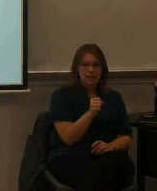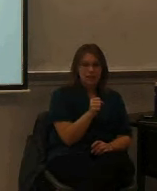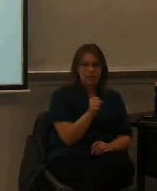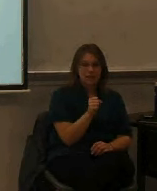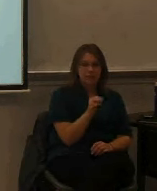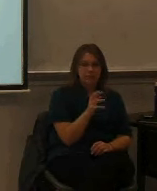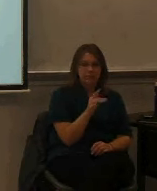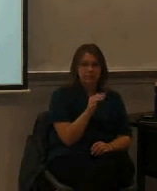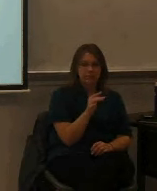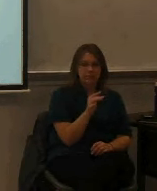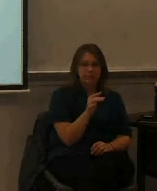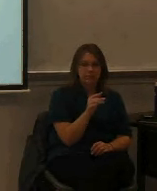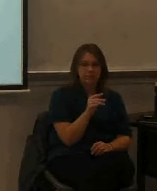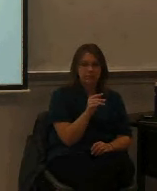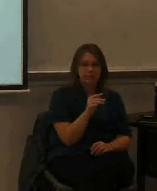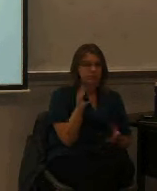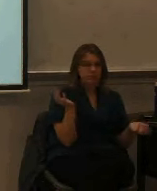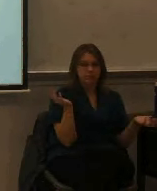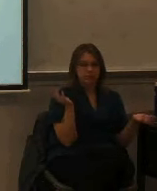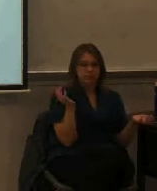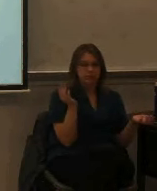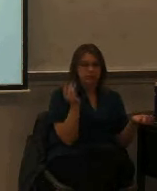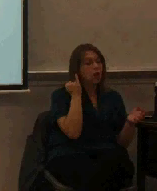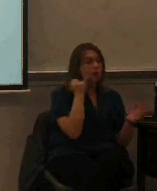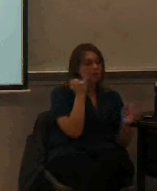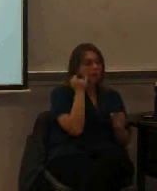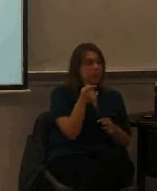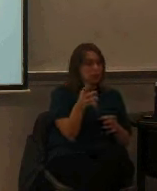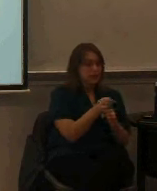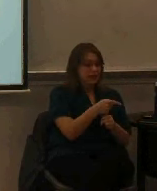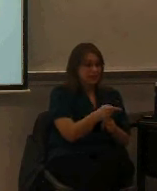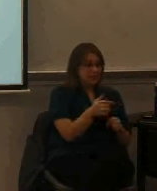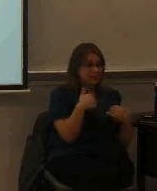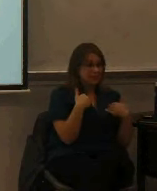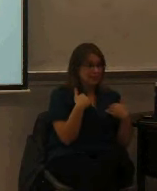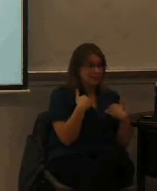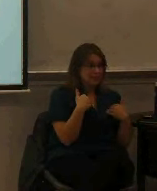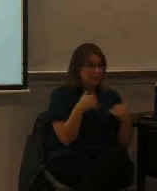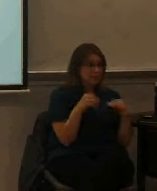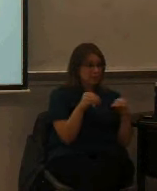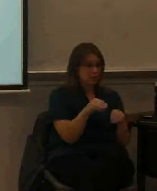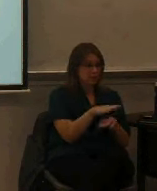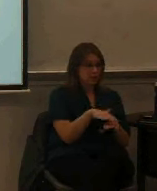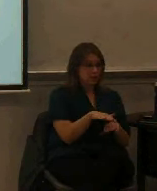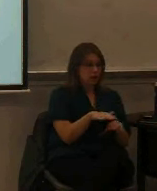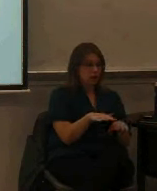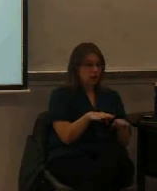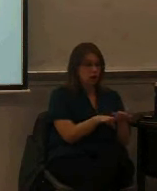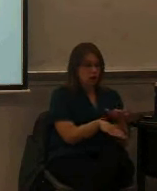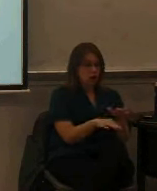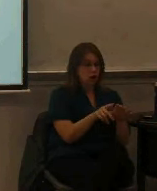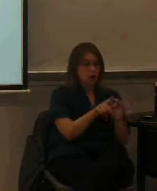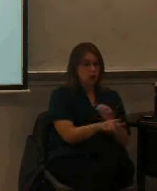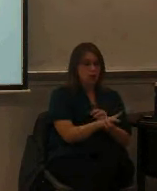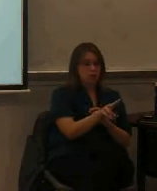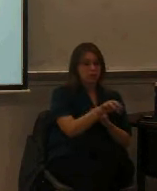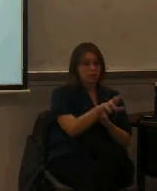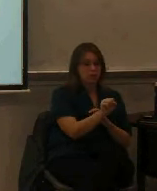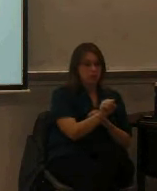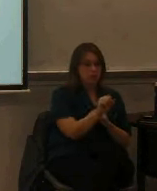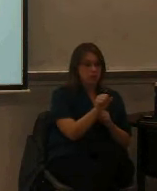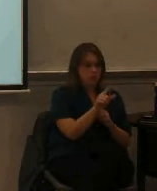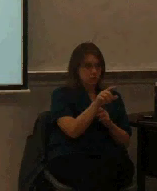you take where was it? Oh yeah, so if you take these species and put them under low virus loads, they're unable to compete